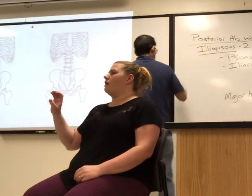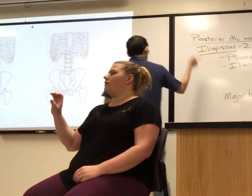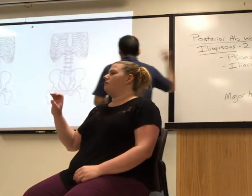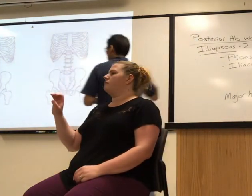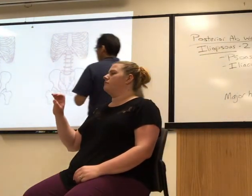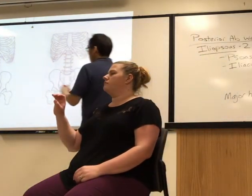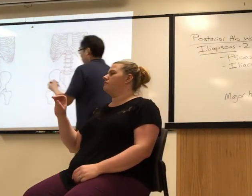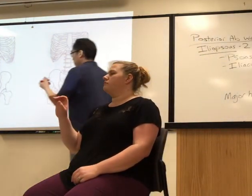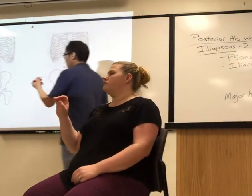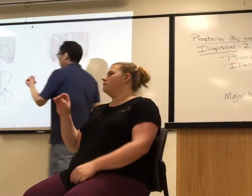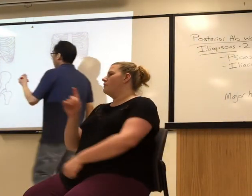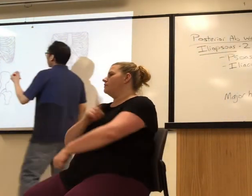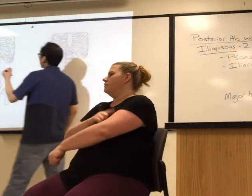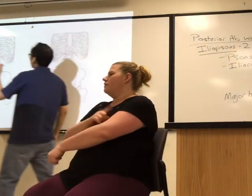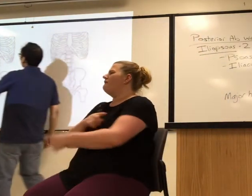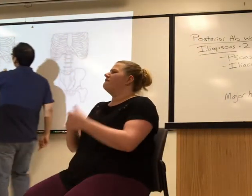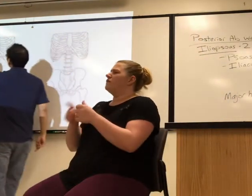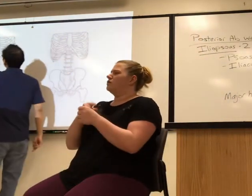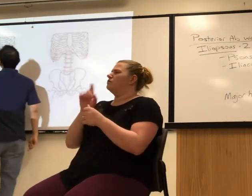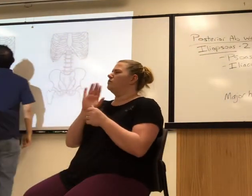major first, since it's listed first there.